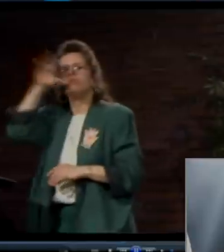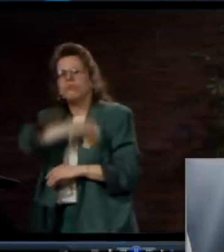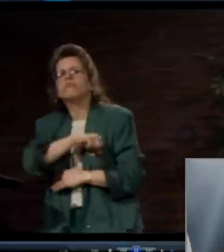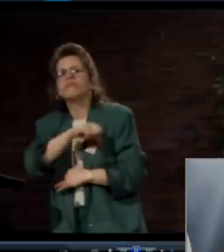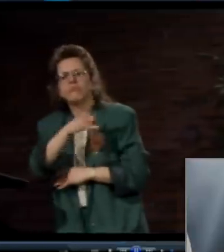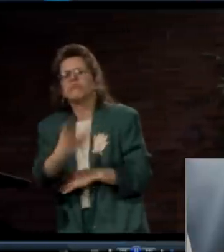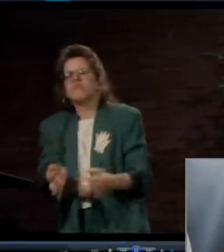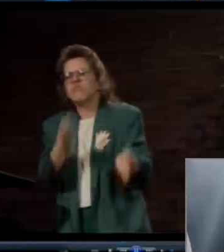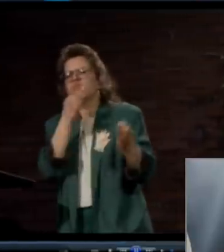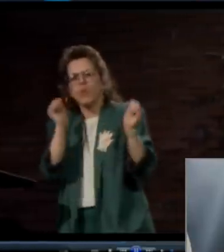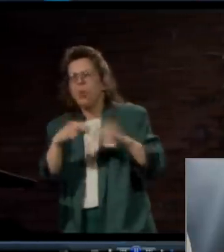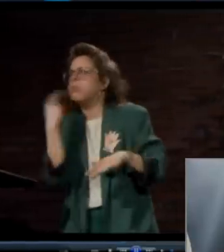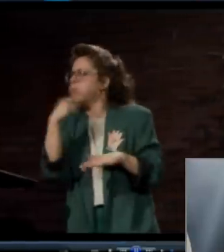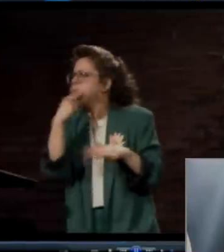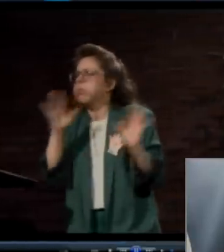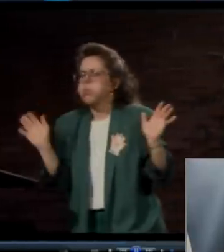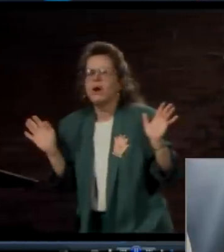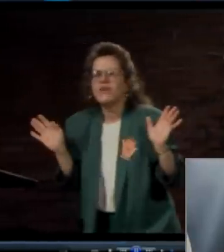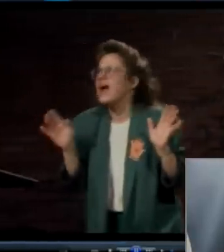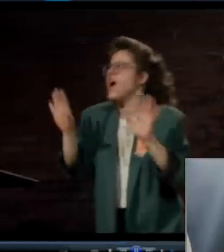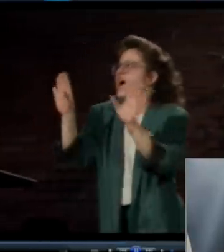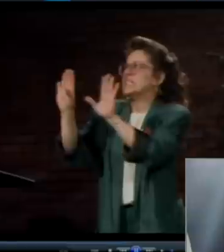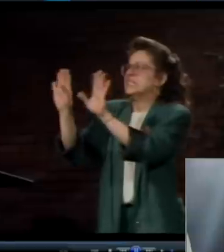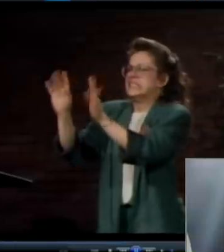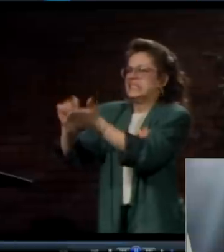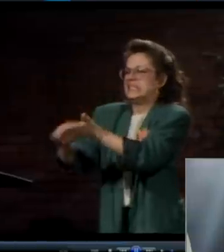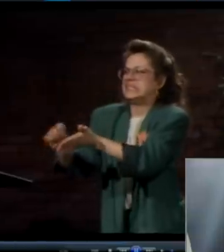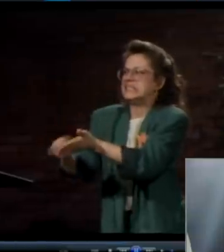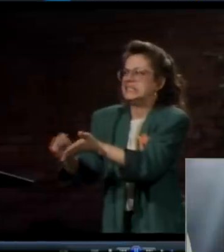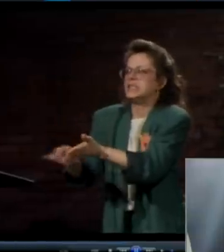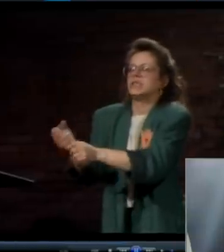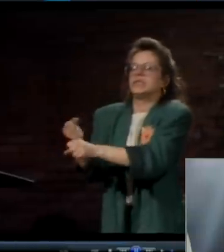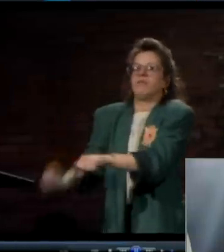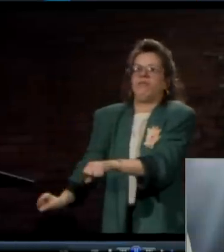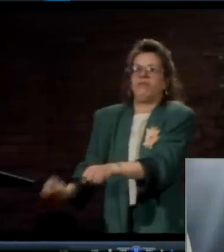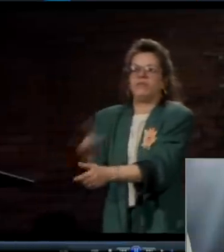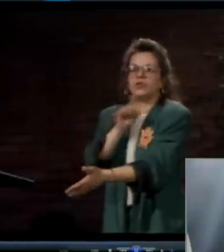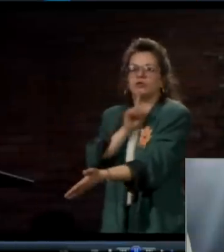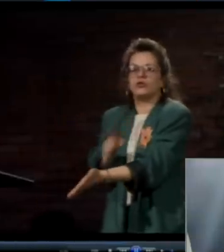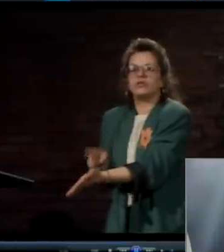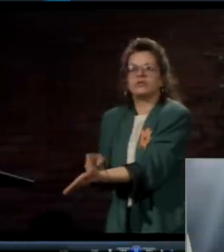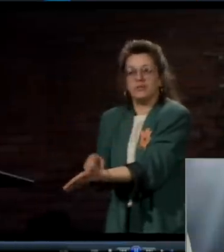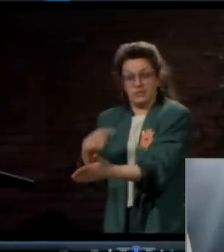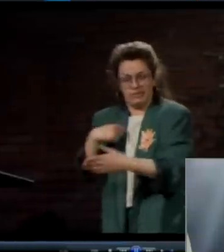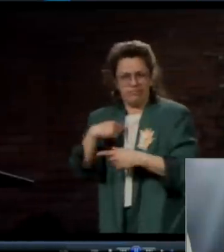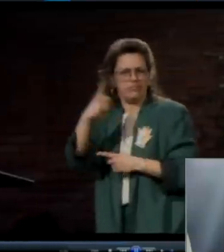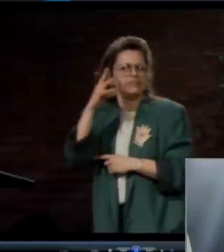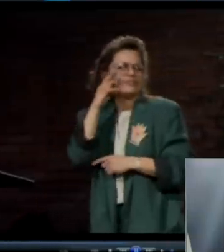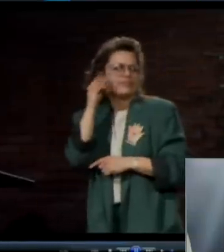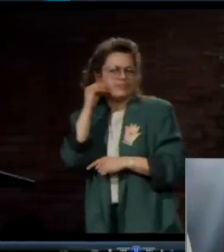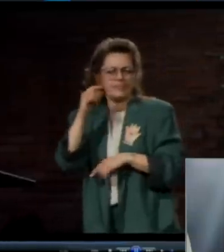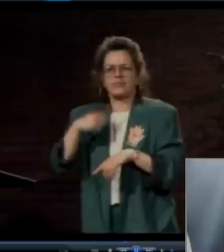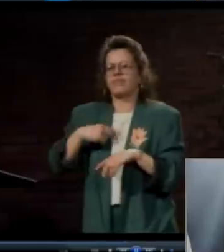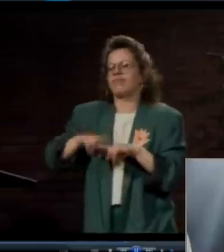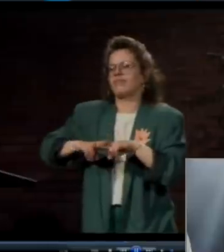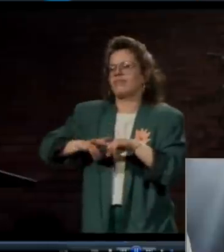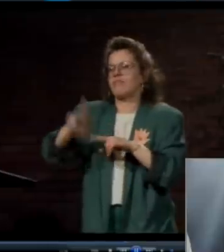understanding that sentence, you're understanding that phrase, you're doing fine, and then a word comes up and you don't know what it is. And so that part of